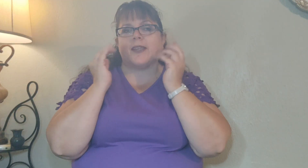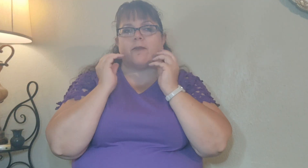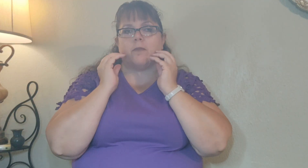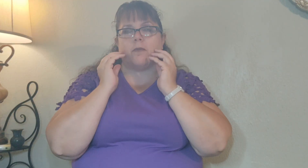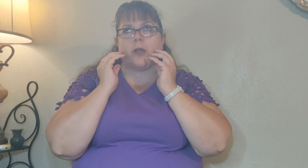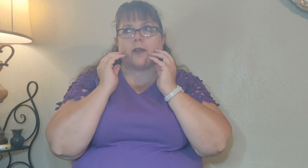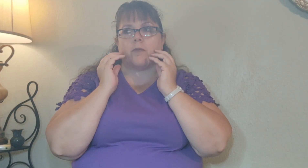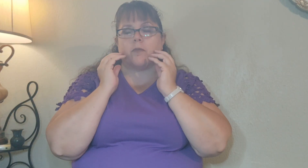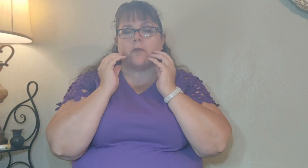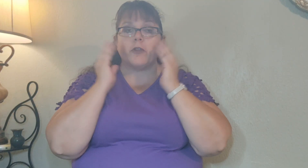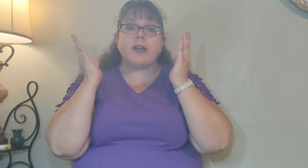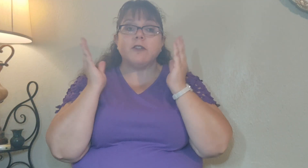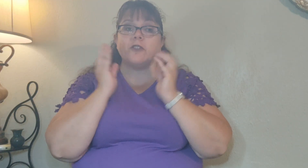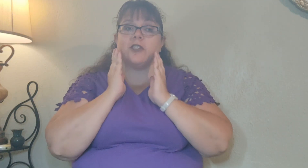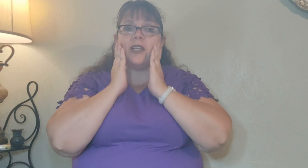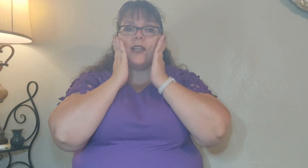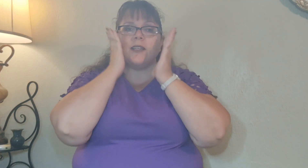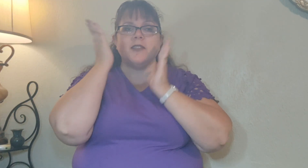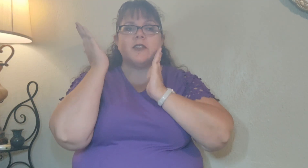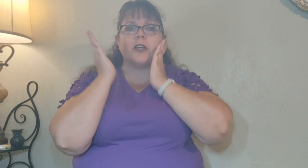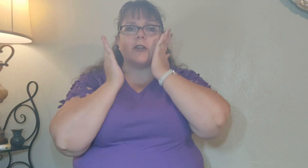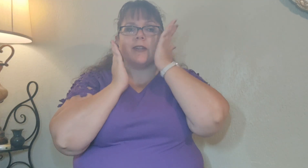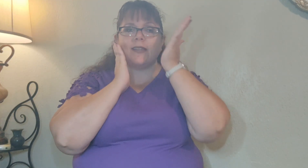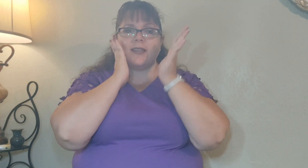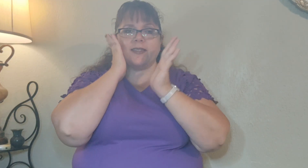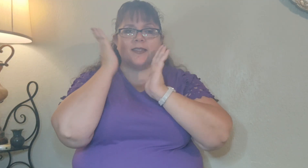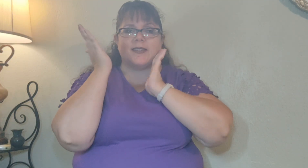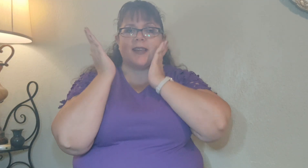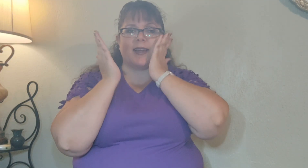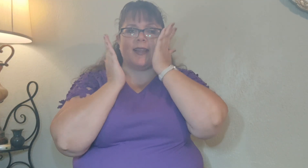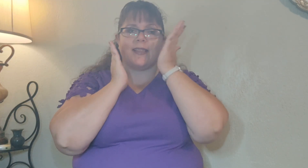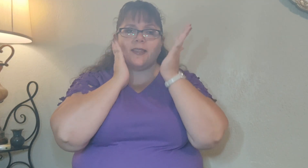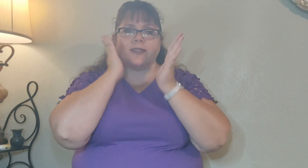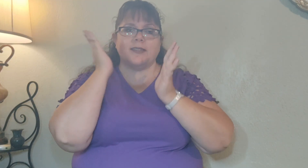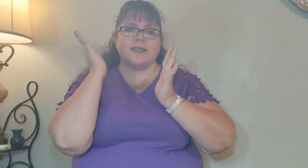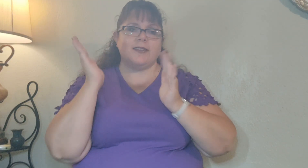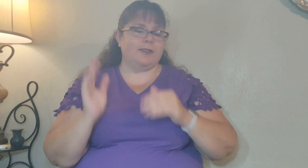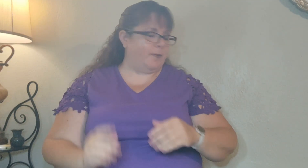get flushed. So it's the sign like this.